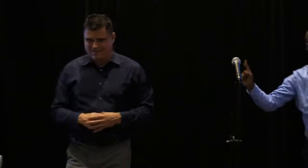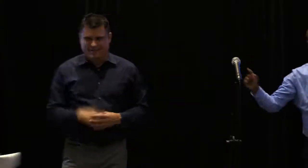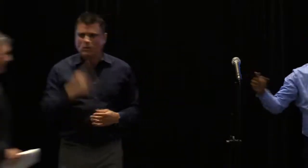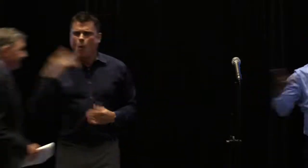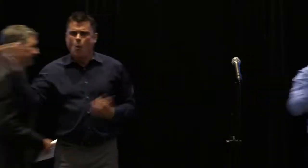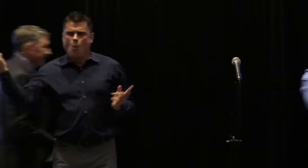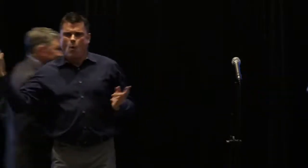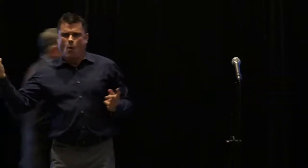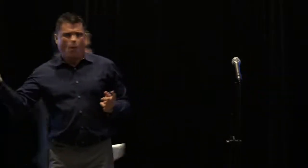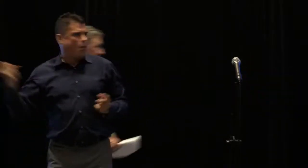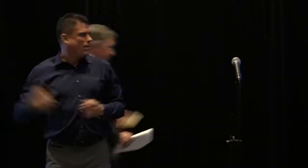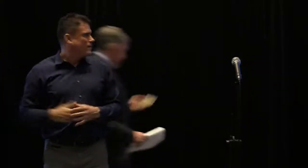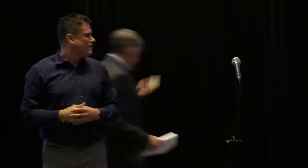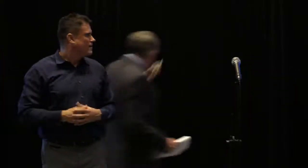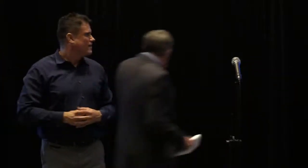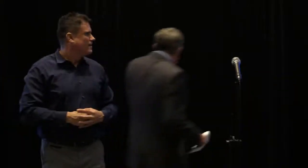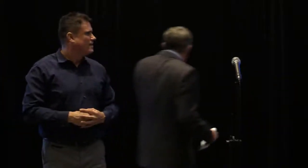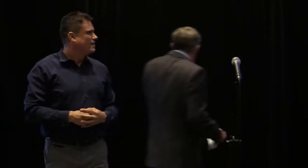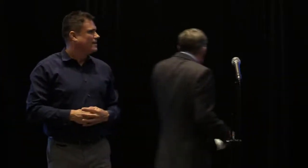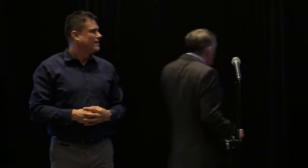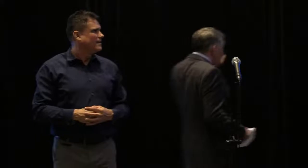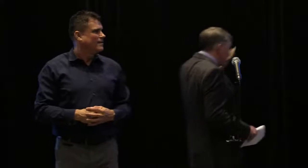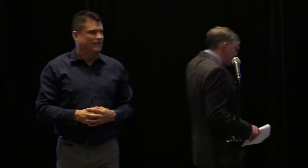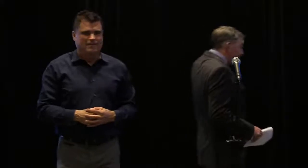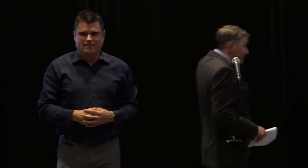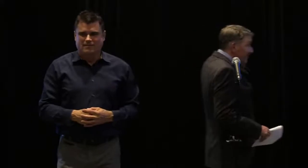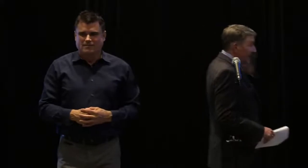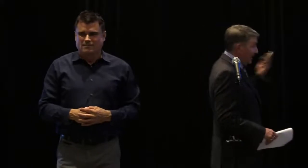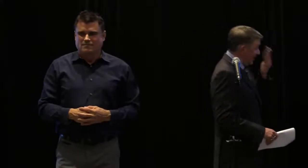Before you leave the stage,